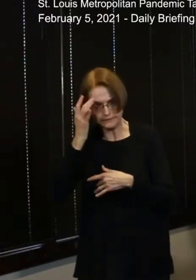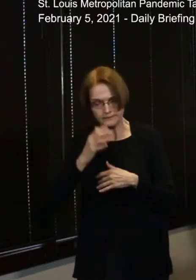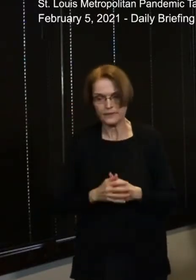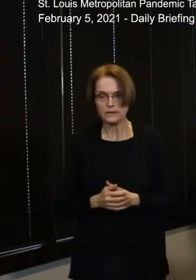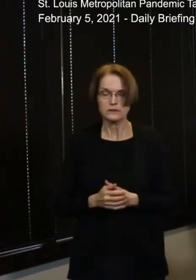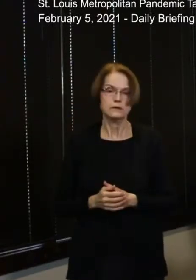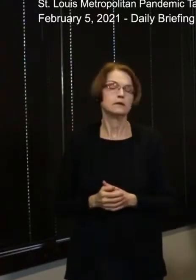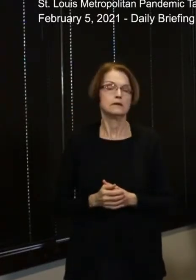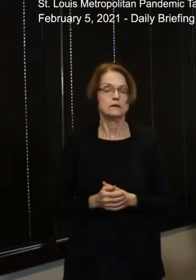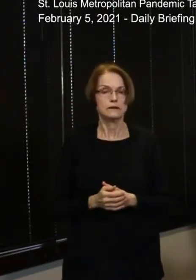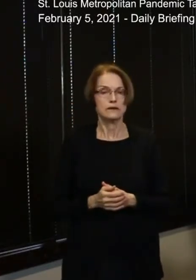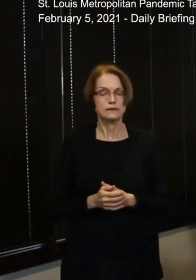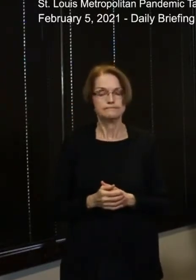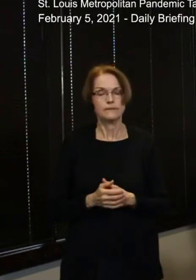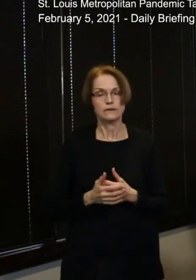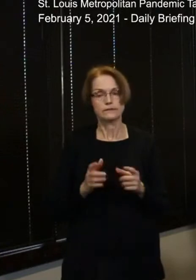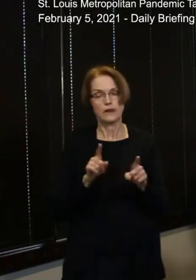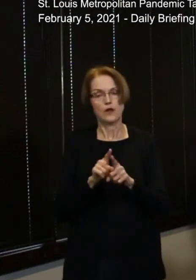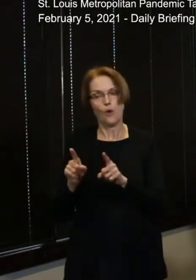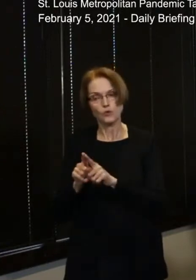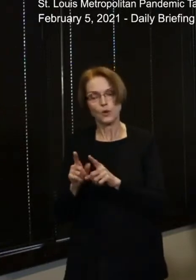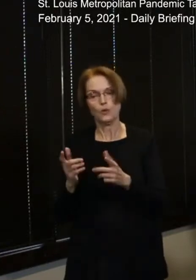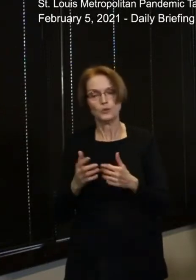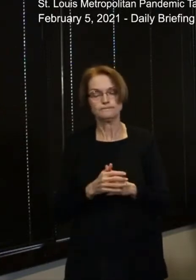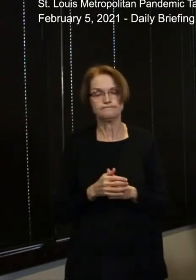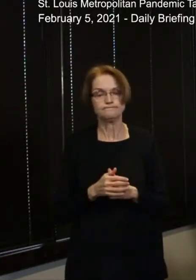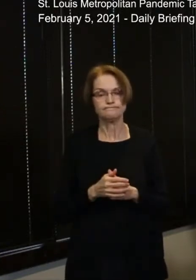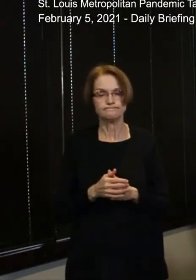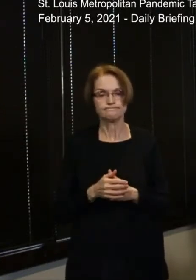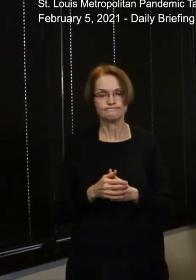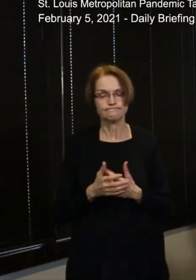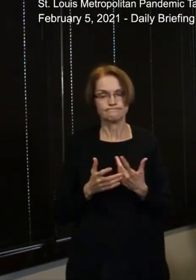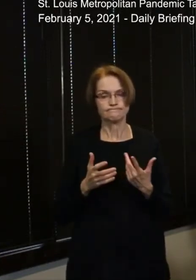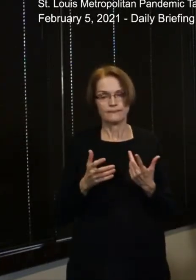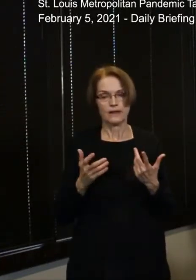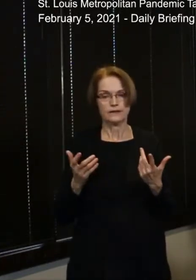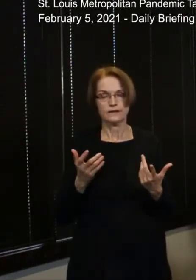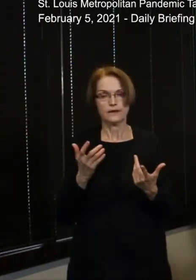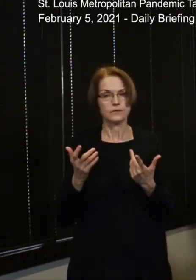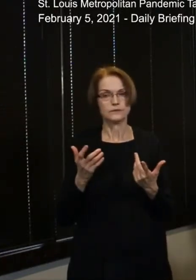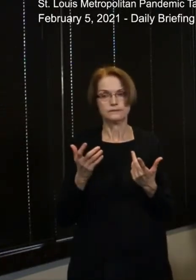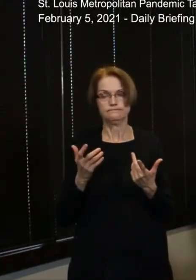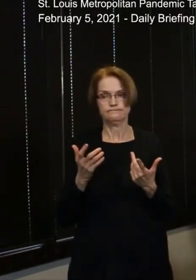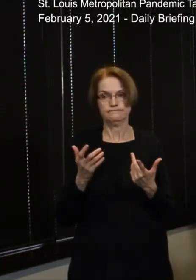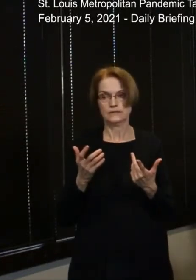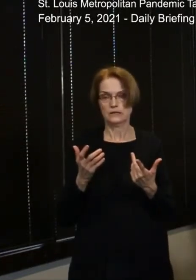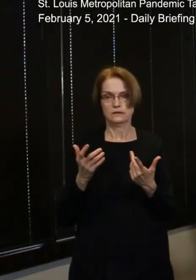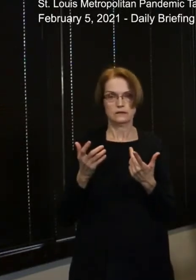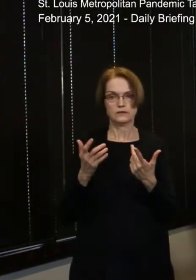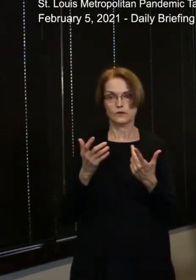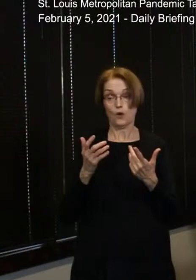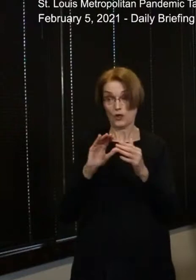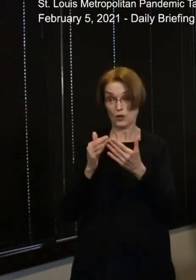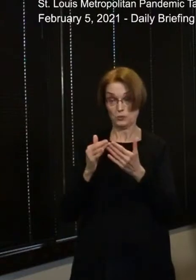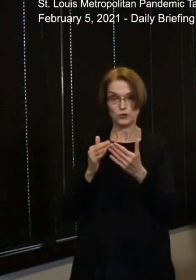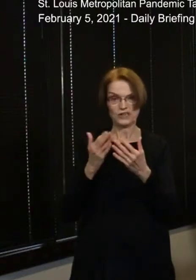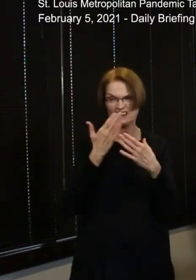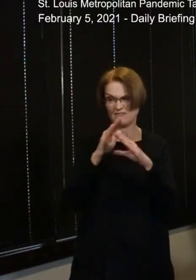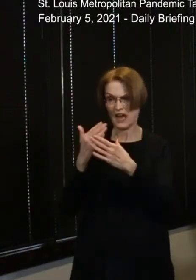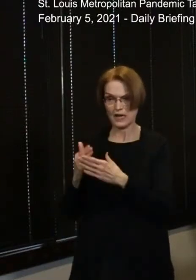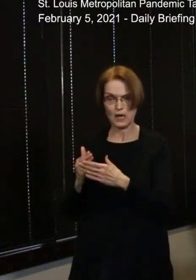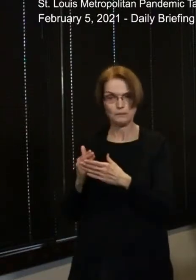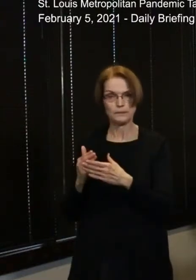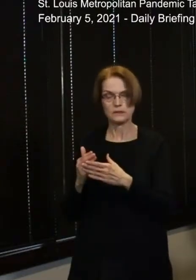point is a little bit more maybe philosophical. We shouldn't be dividing up our society or our community into people